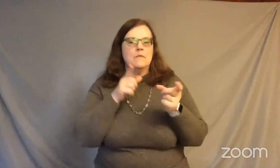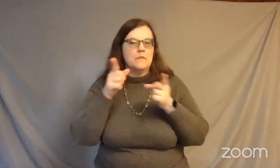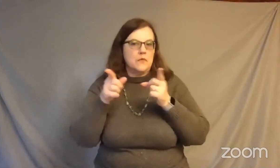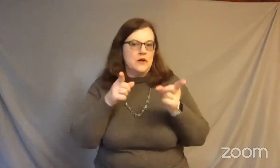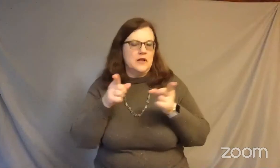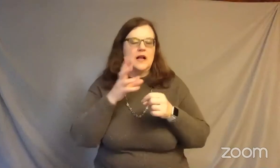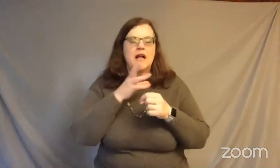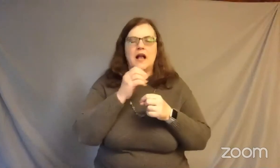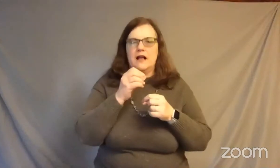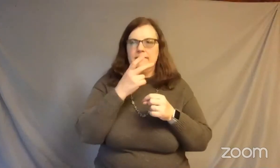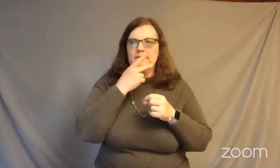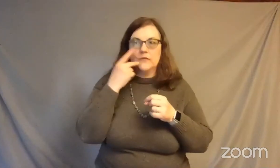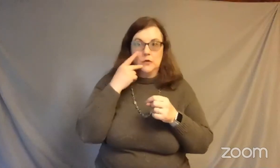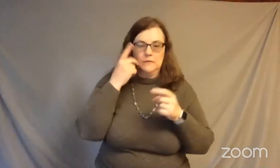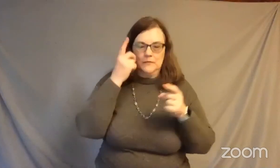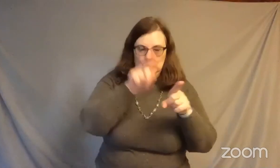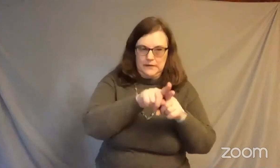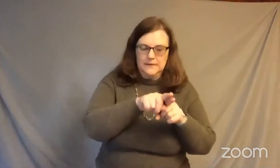So I had wanted to include some research in